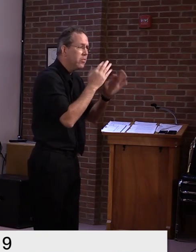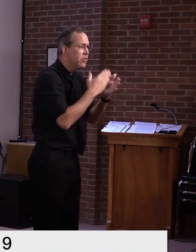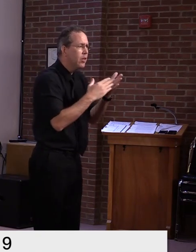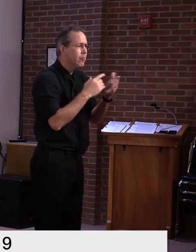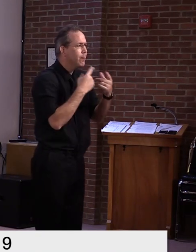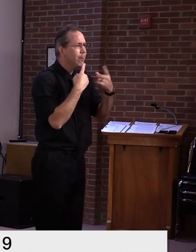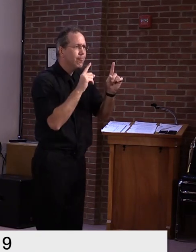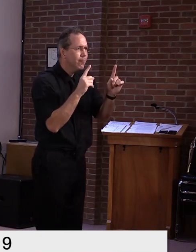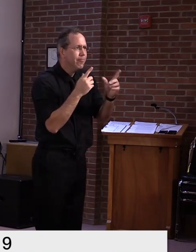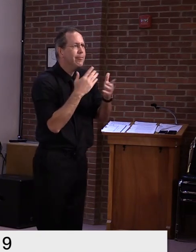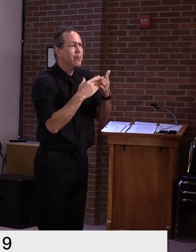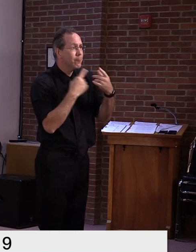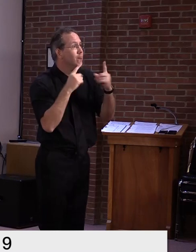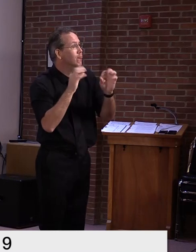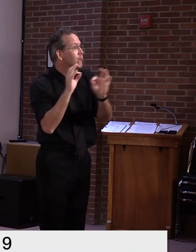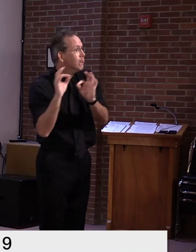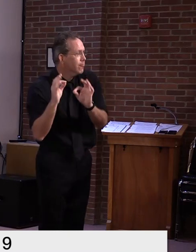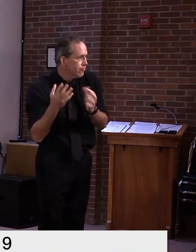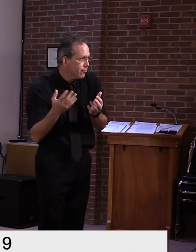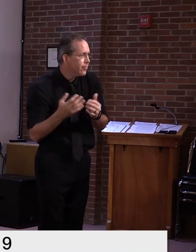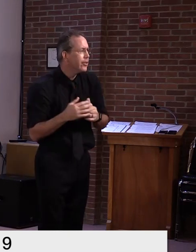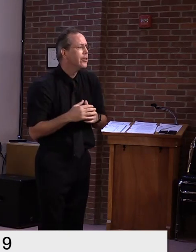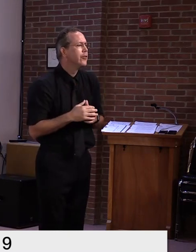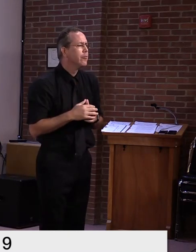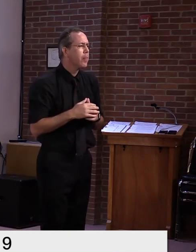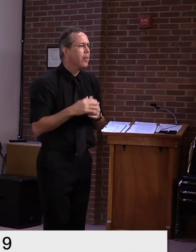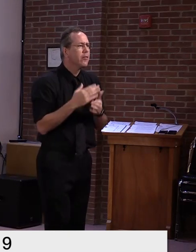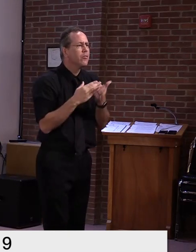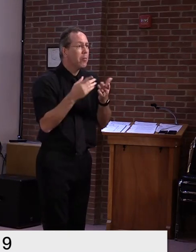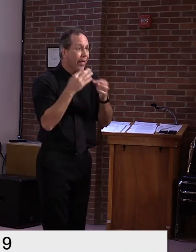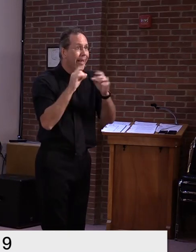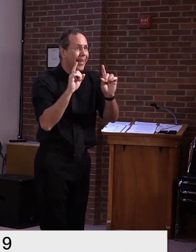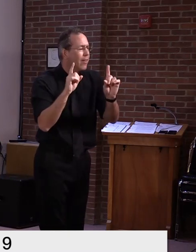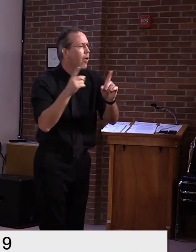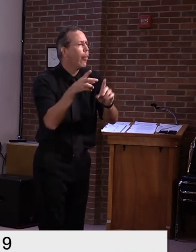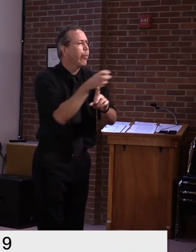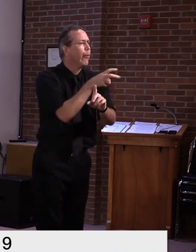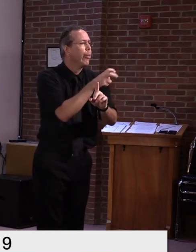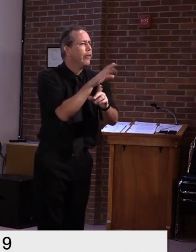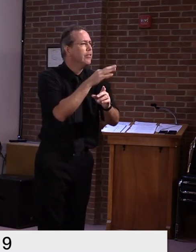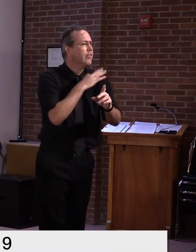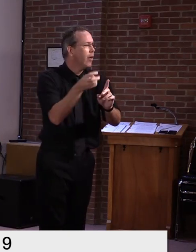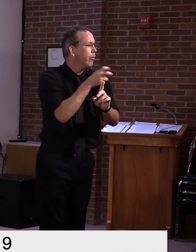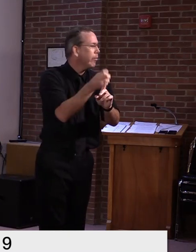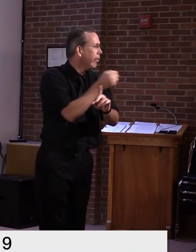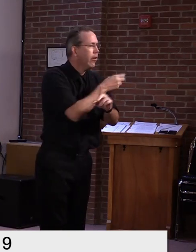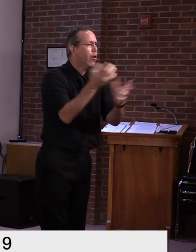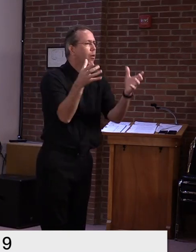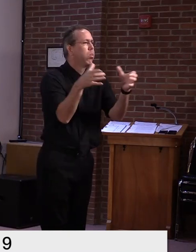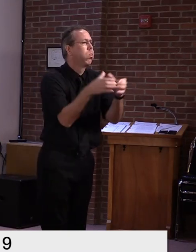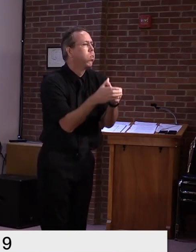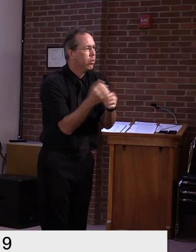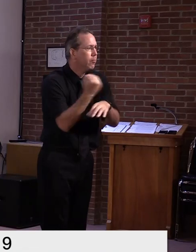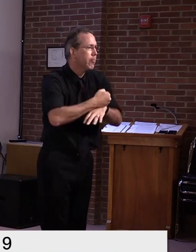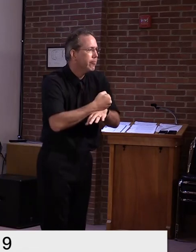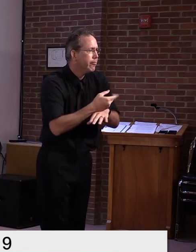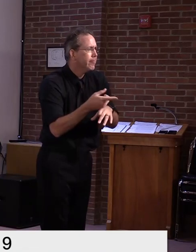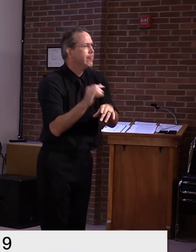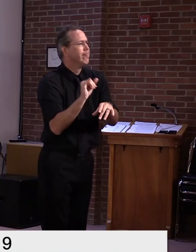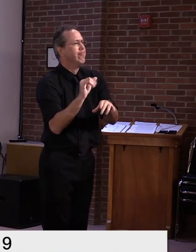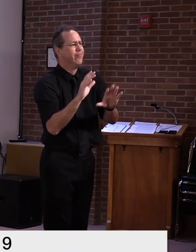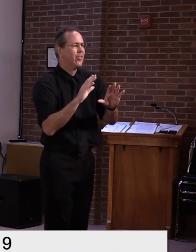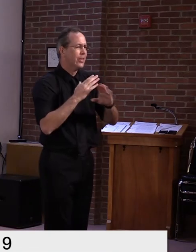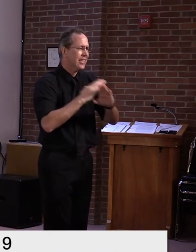and we've done a lot in the system, you know, above and beyond the $16 million that we're talking